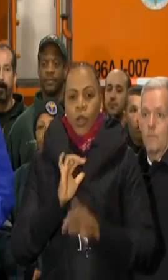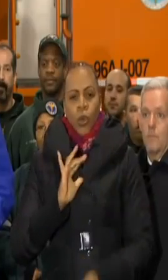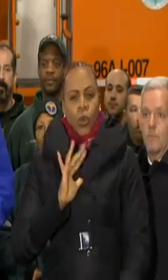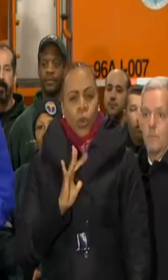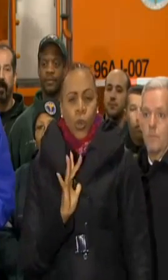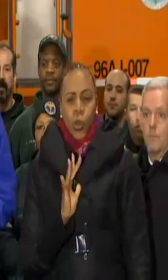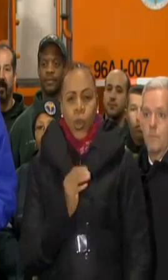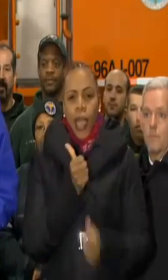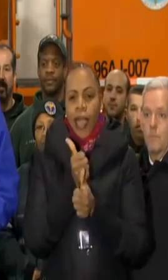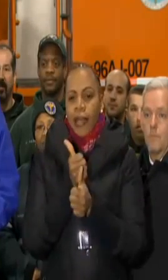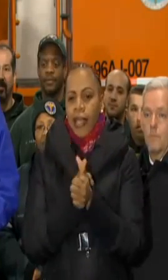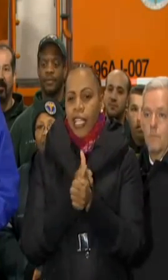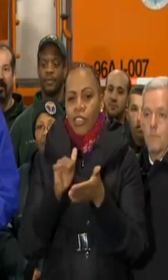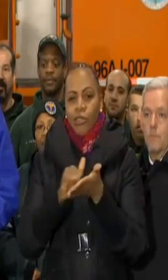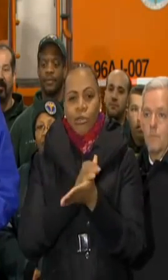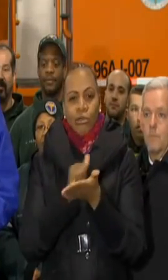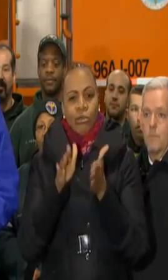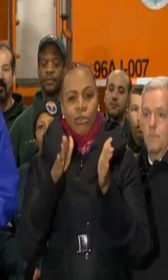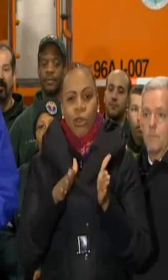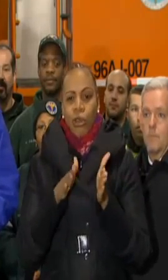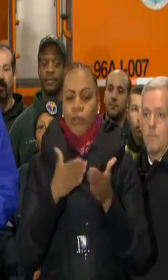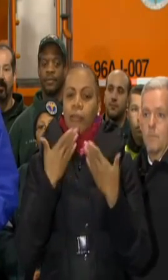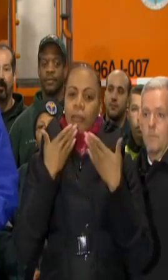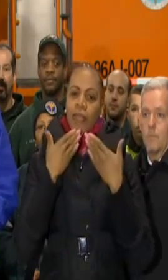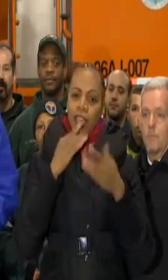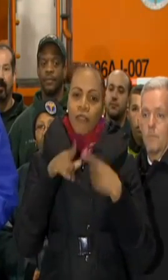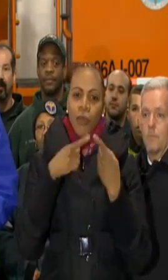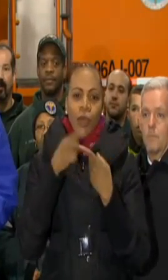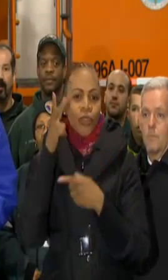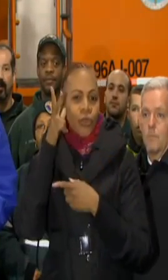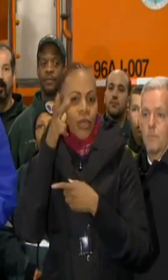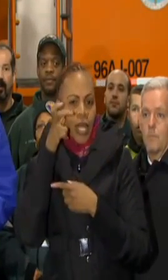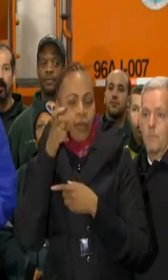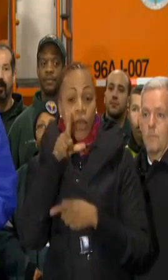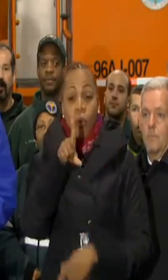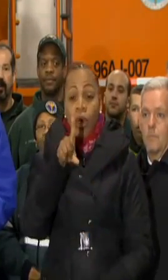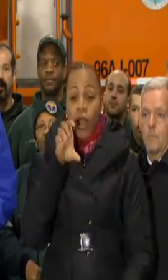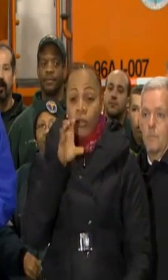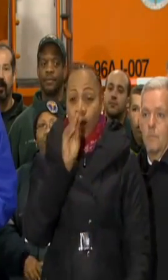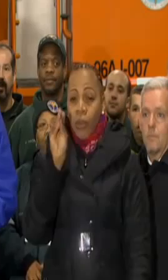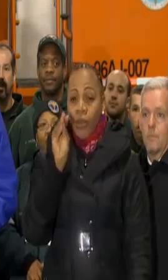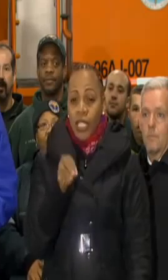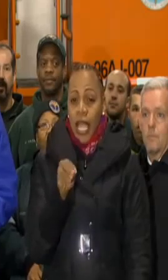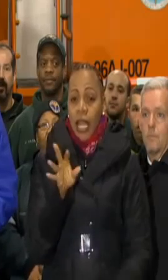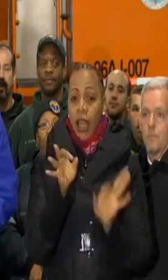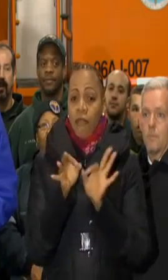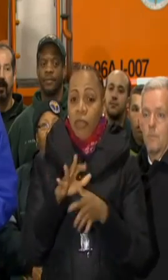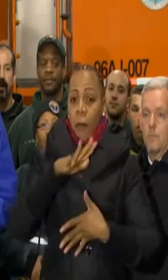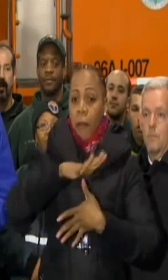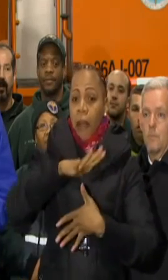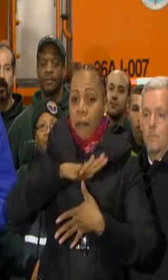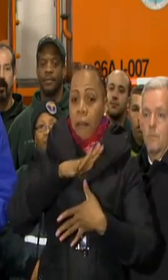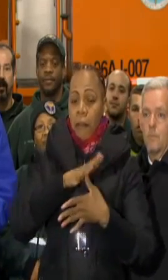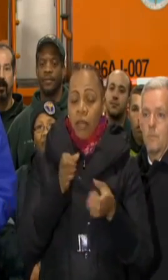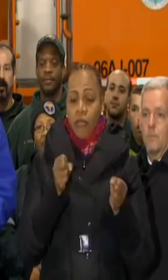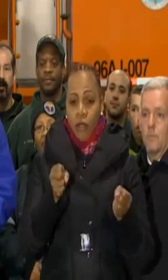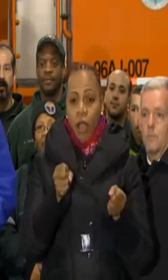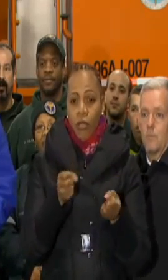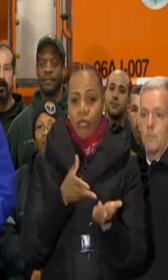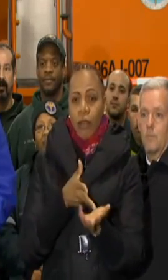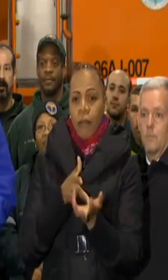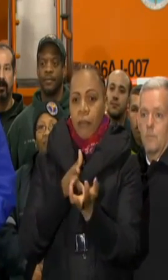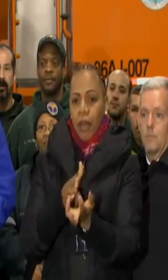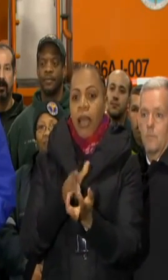New Yorker should be grateful when you hear this. 100% of primary roads have been plowed. 92%